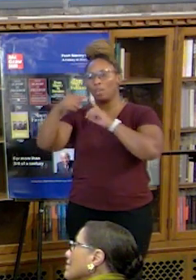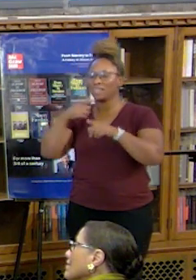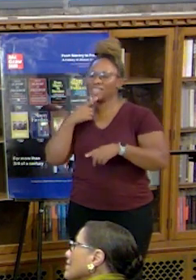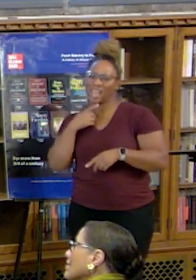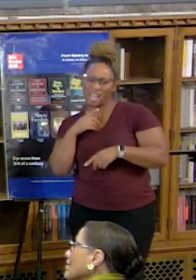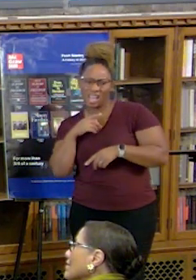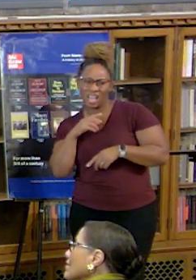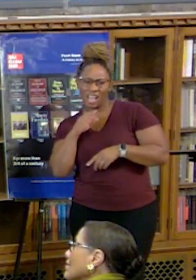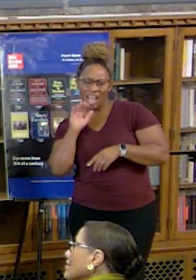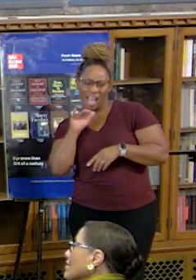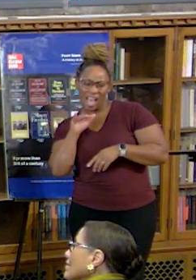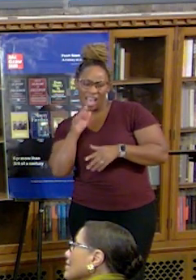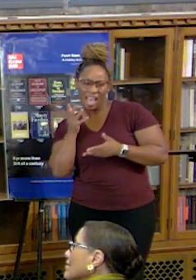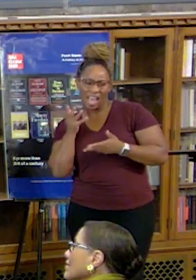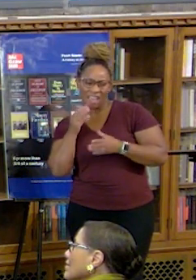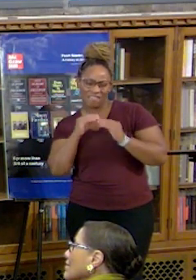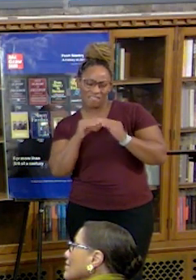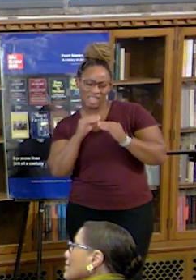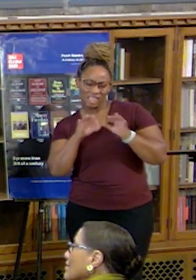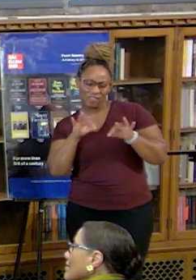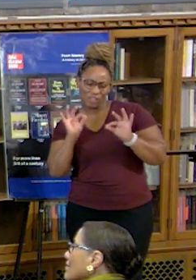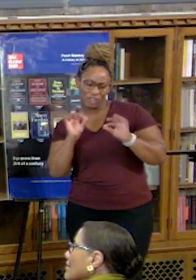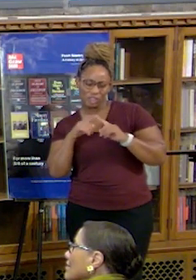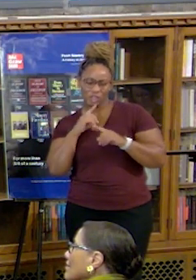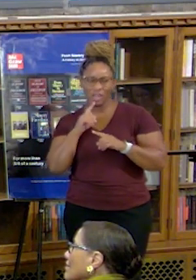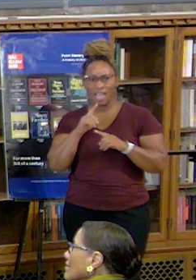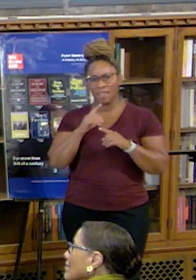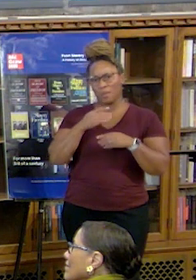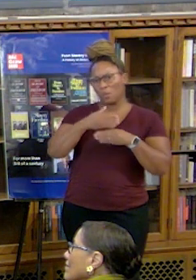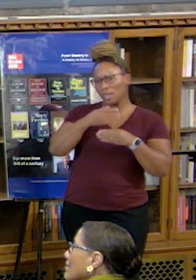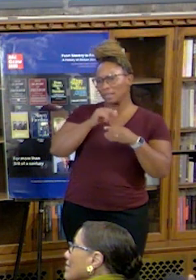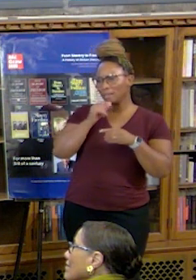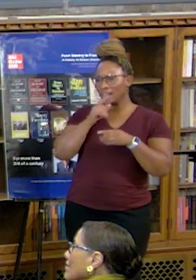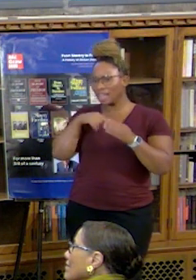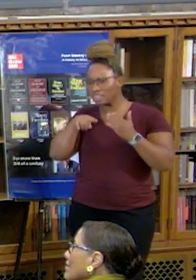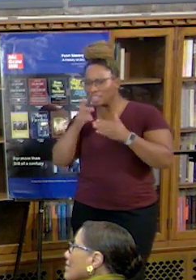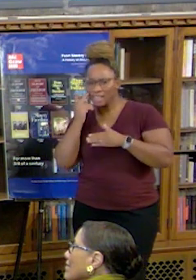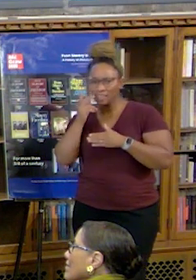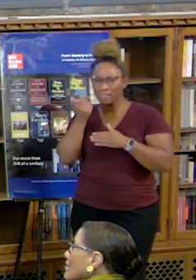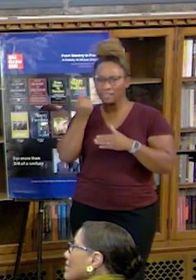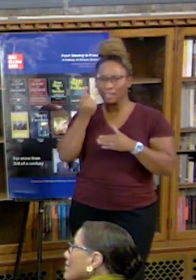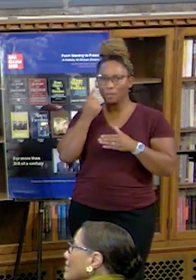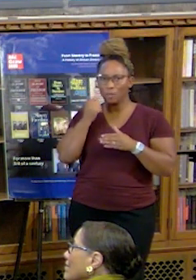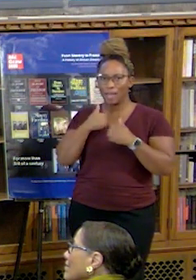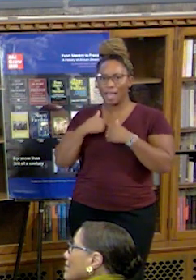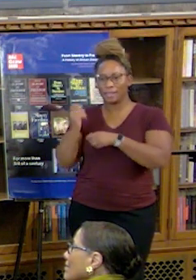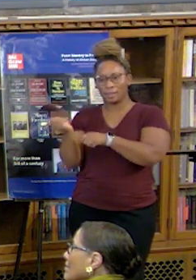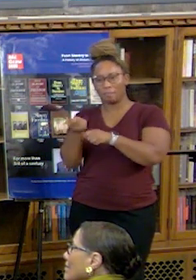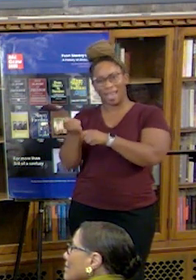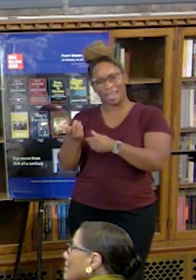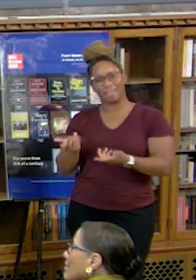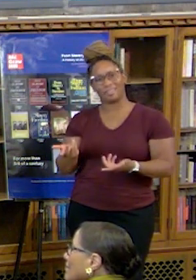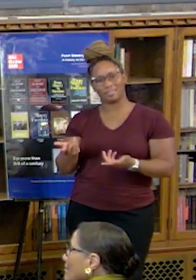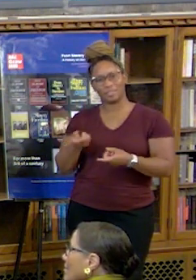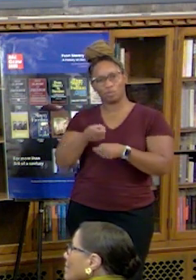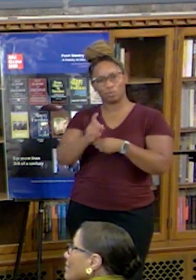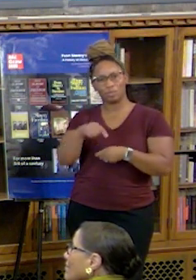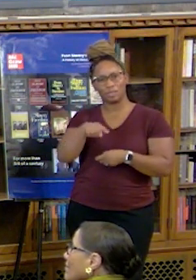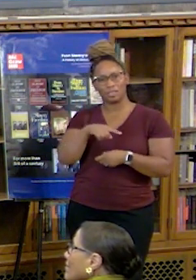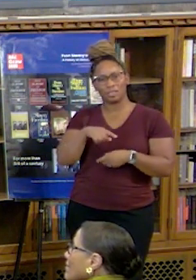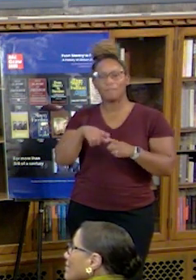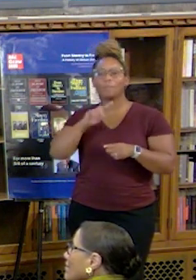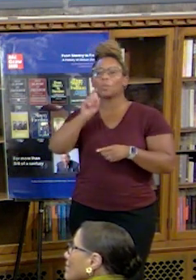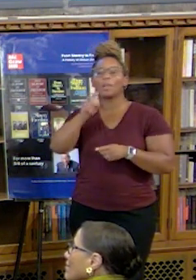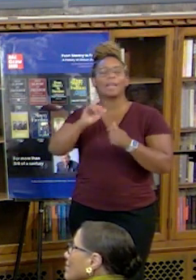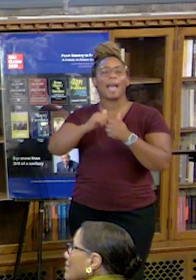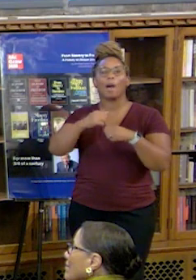go hey let's fix the furniture and the windows without checking around to see if there's somebody a baseball bat like the question of how